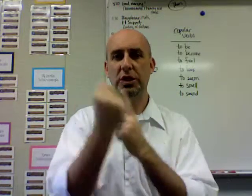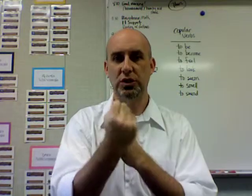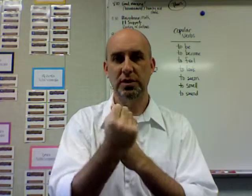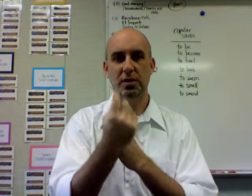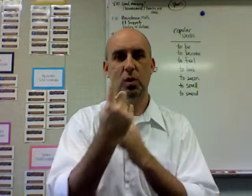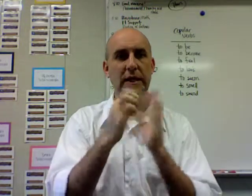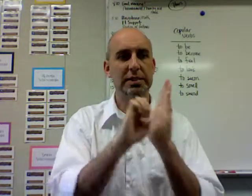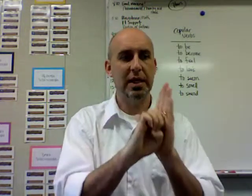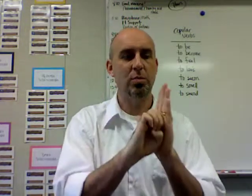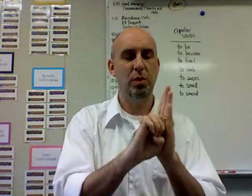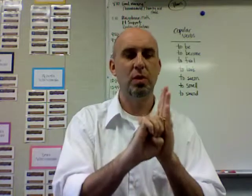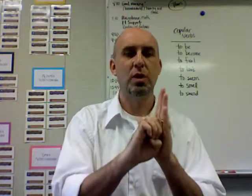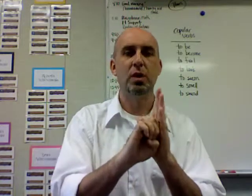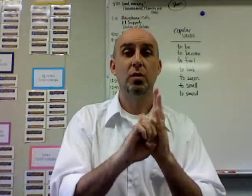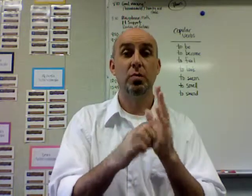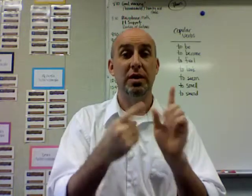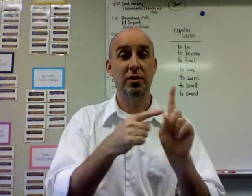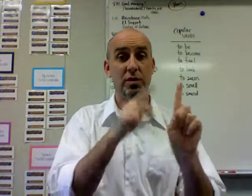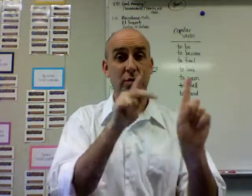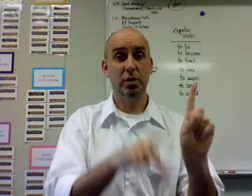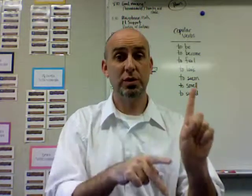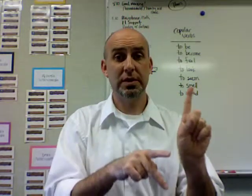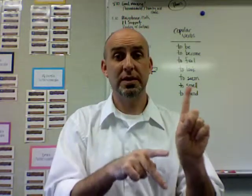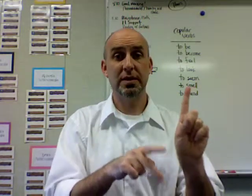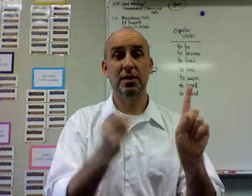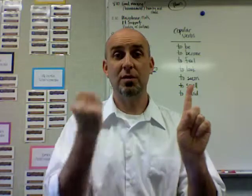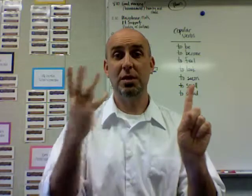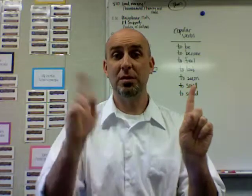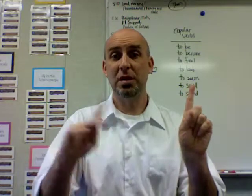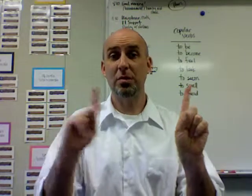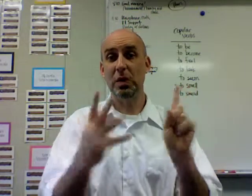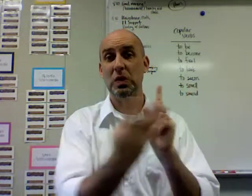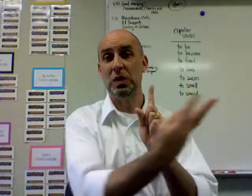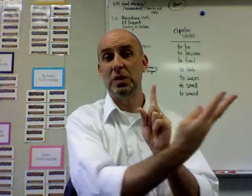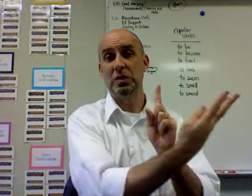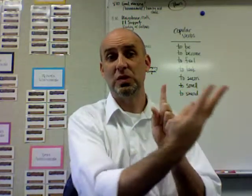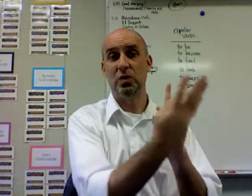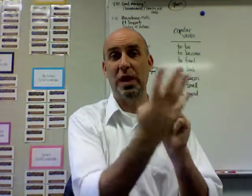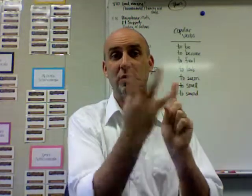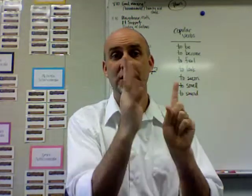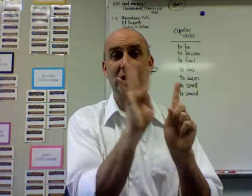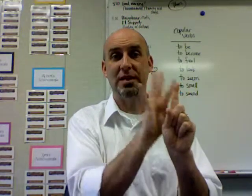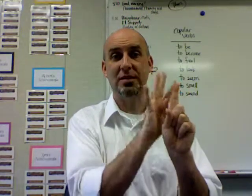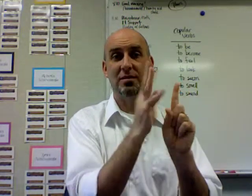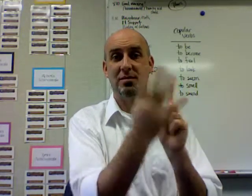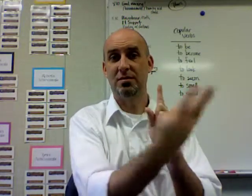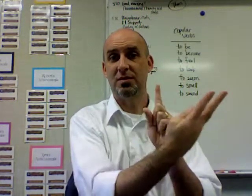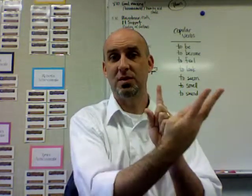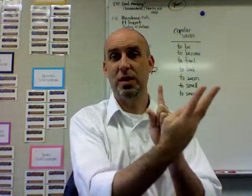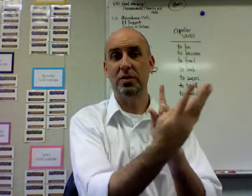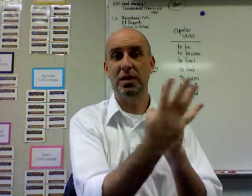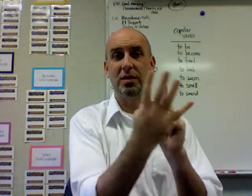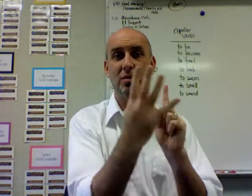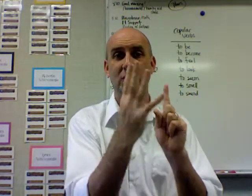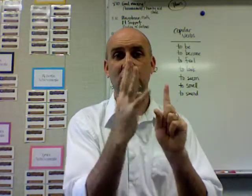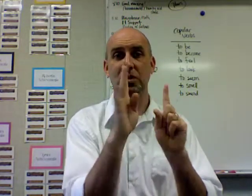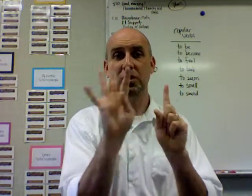situations. One example would be if there's a person and there are many people surrounding him, you can use